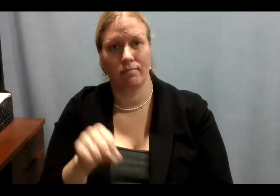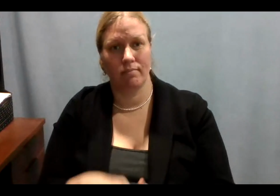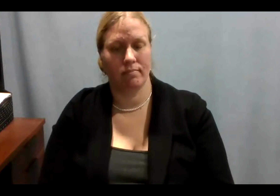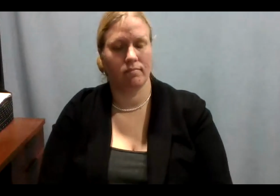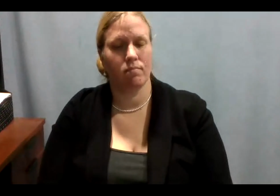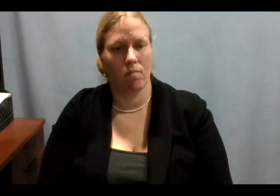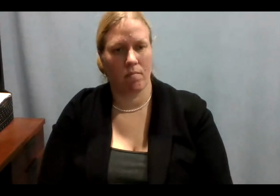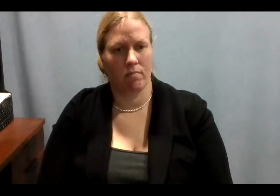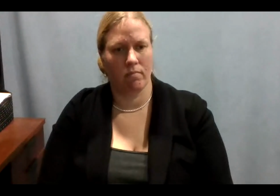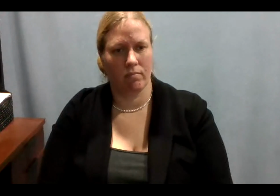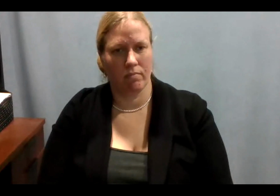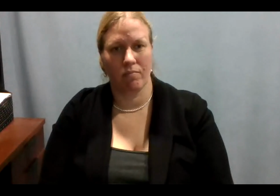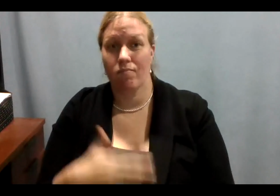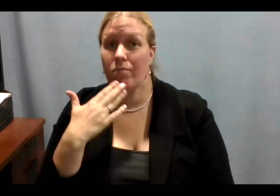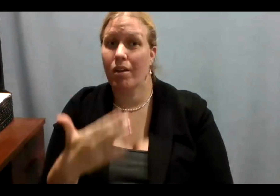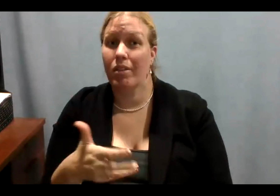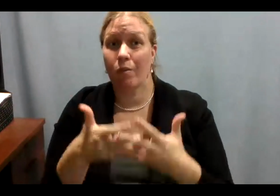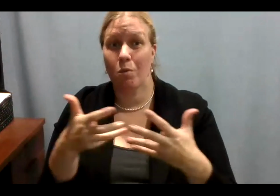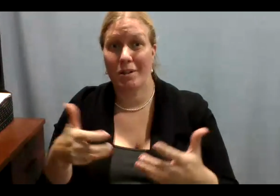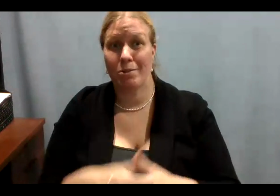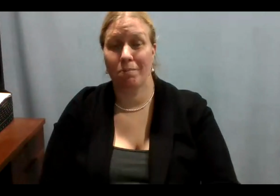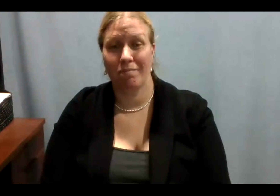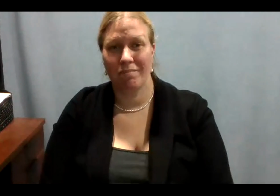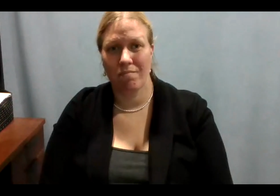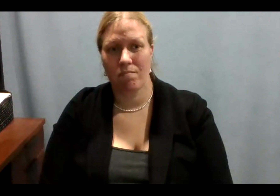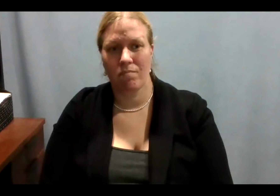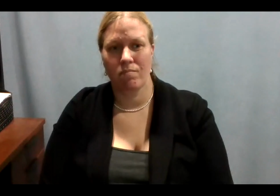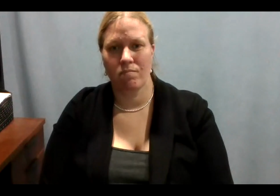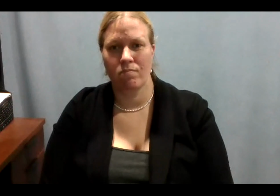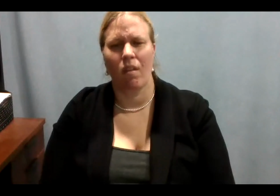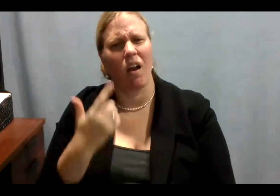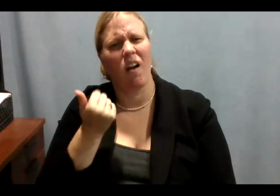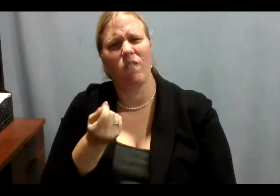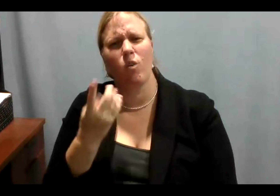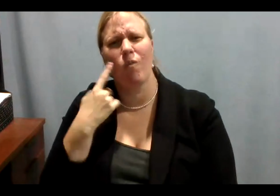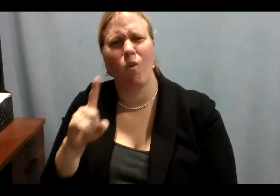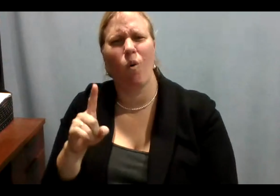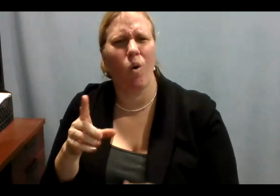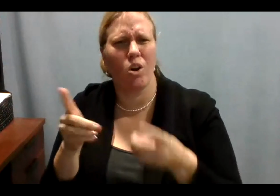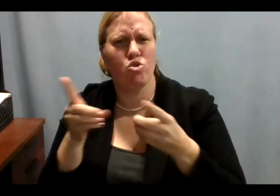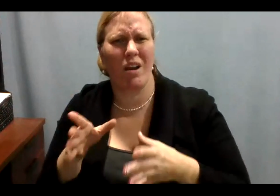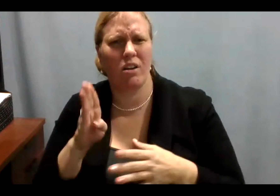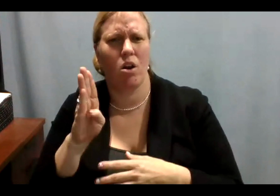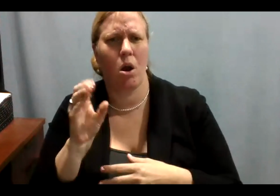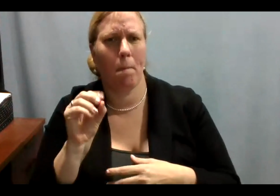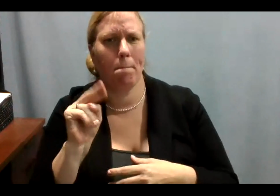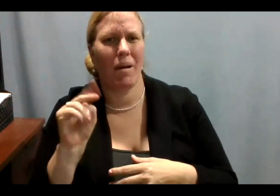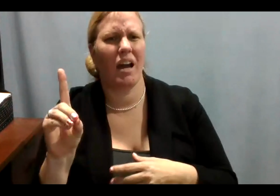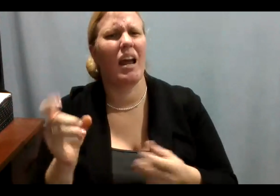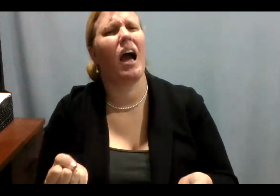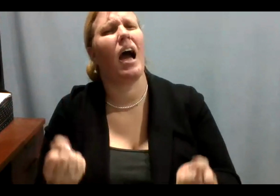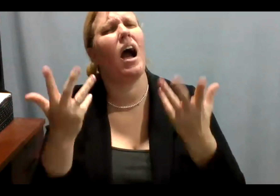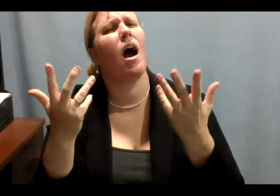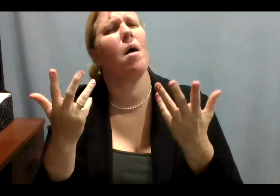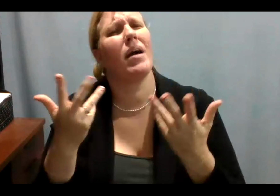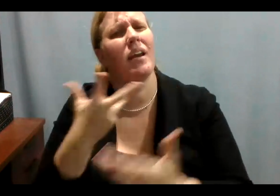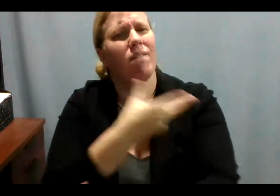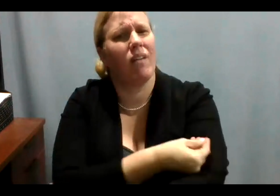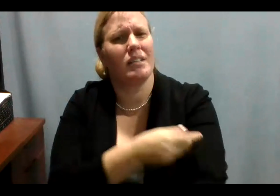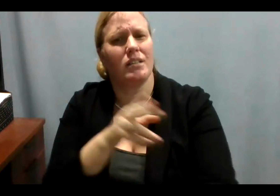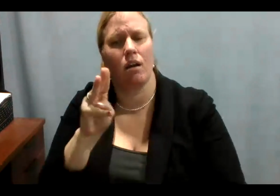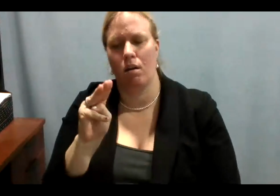uh thank you very much everyone uh a few for director bond bad vaccines um how many moderna vaccine doses